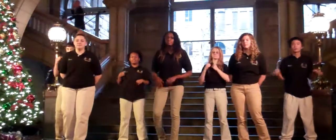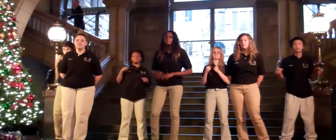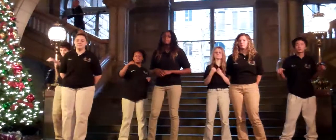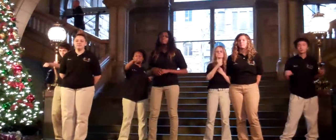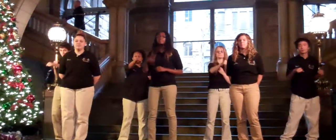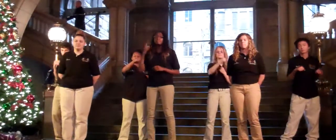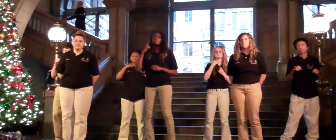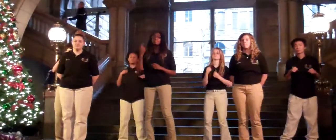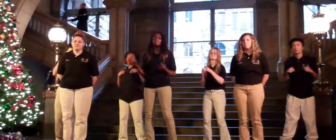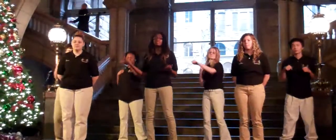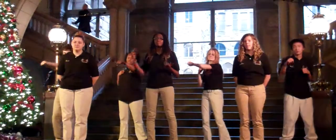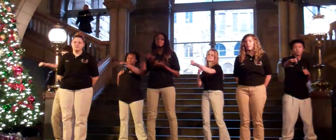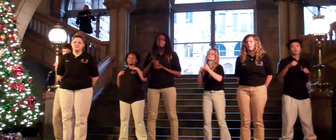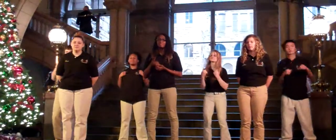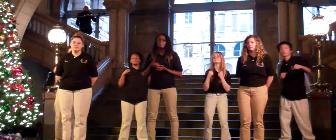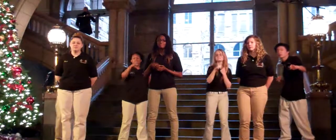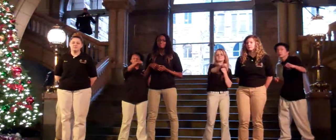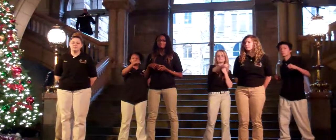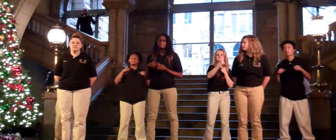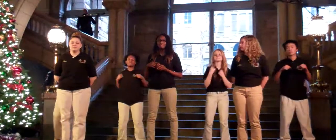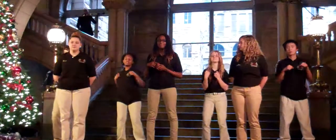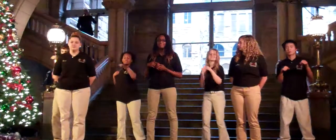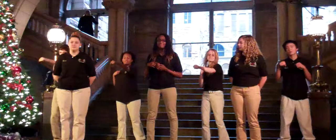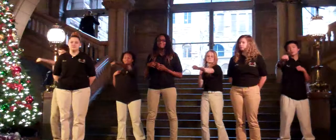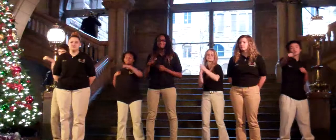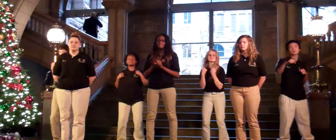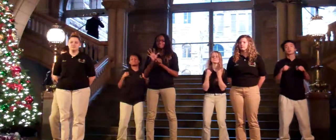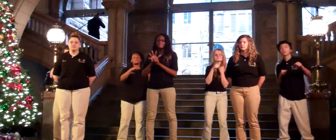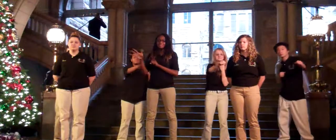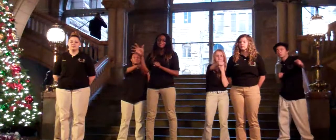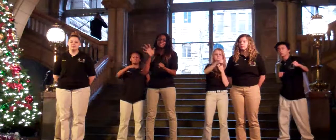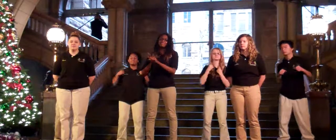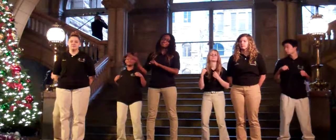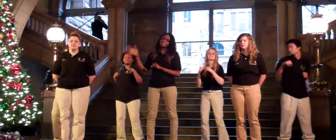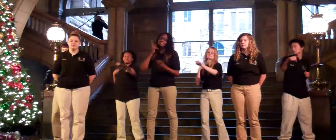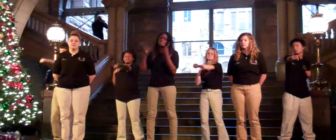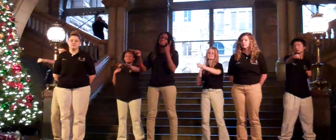of the time. And you got